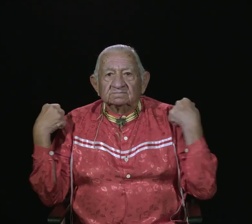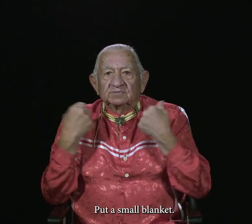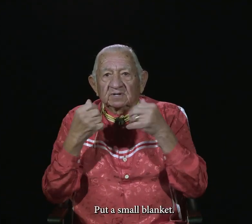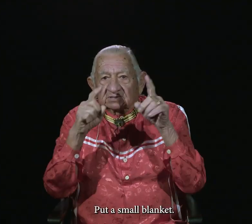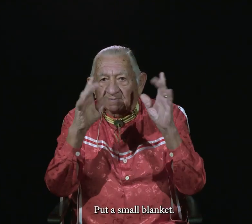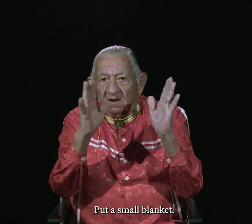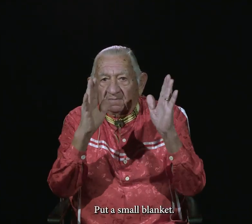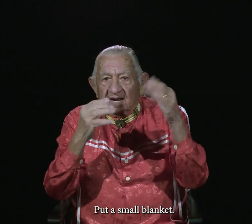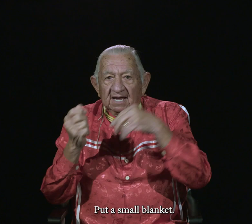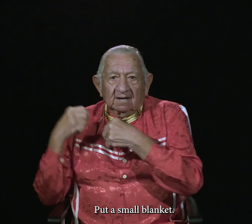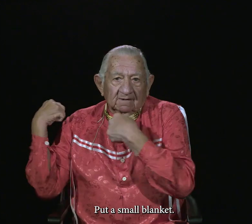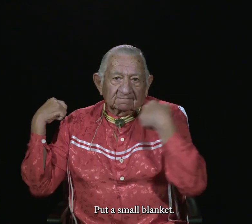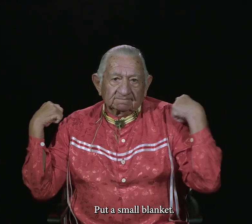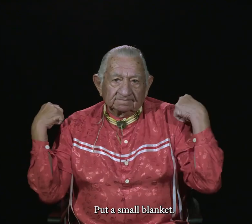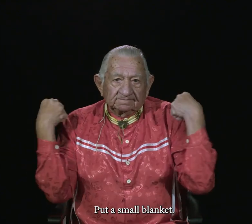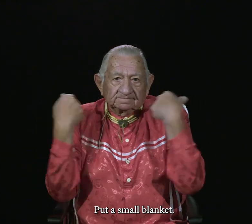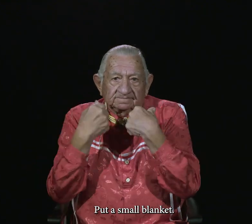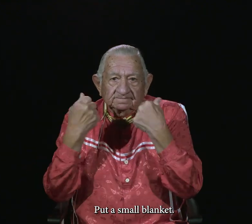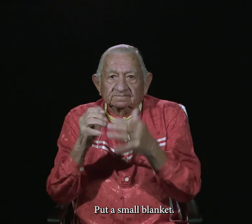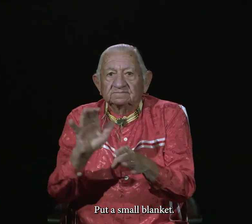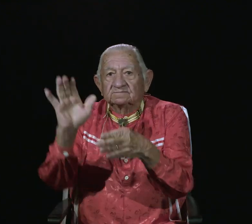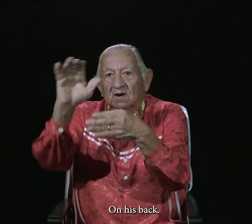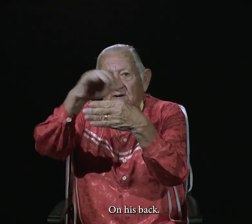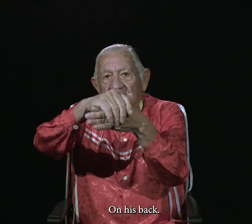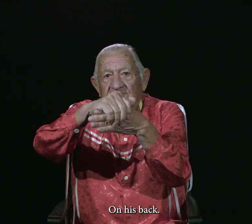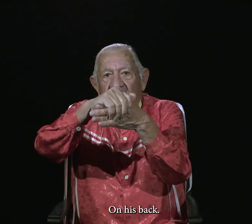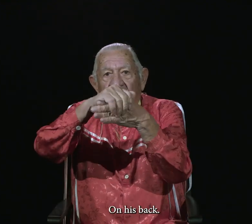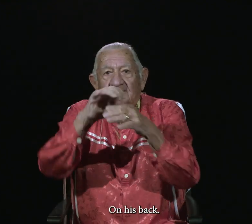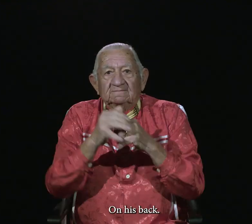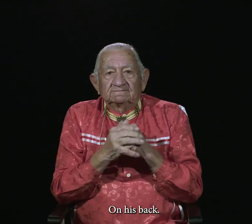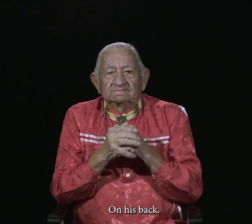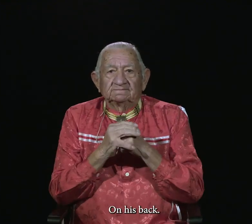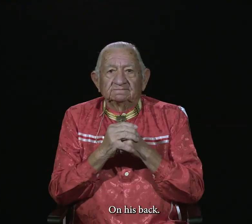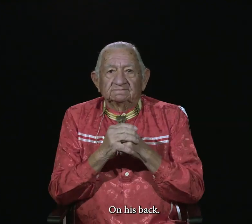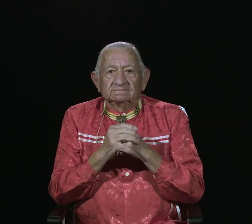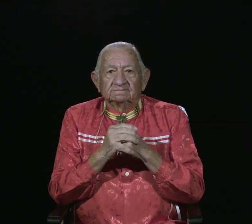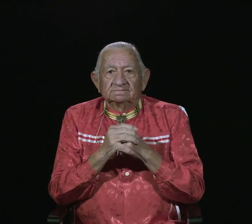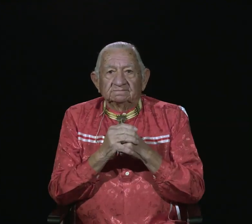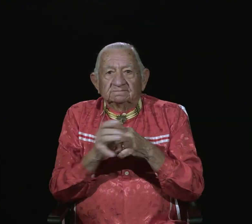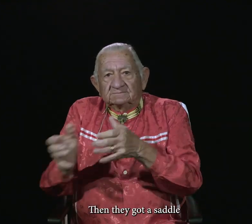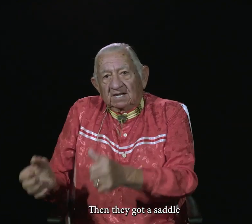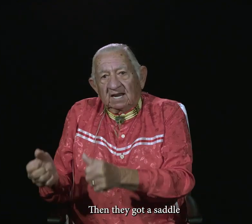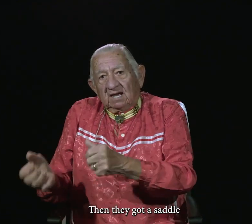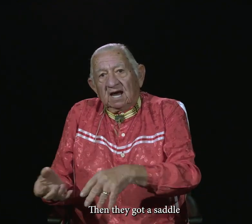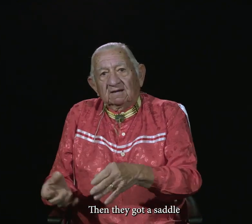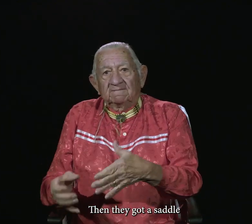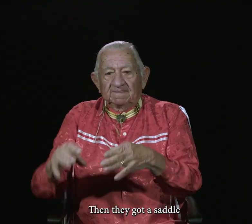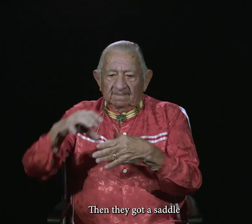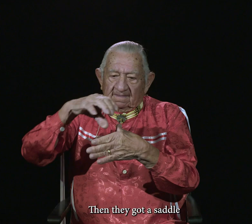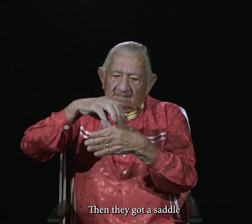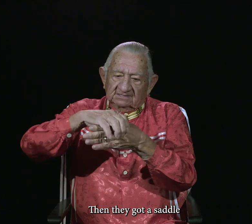Put a small blanket on his back. Then they got a